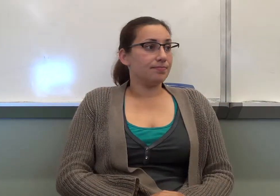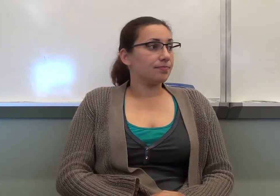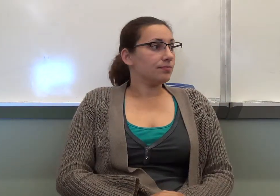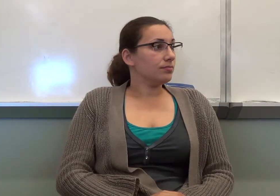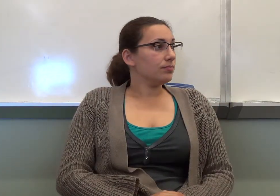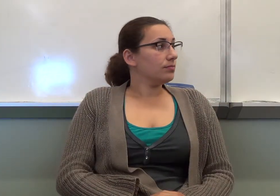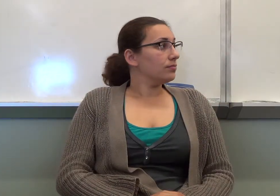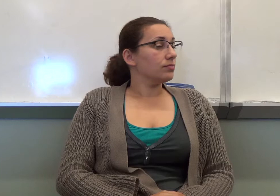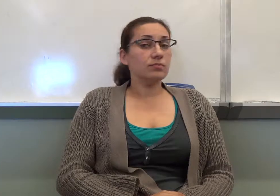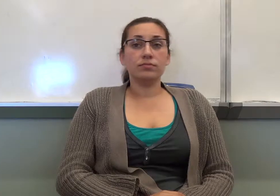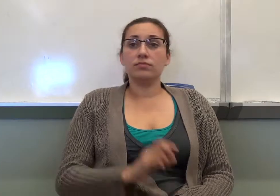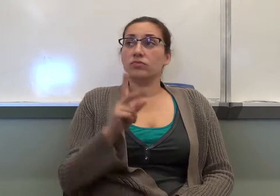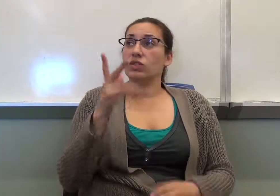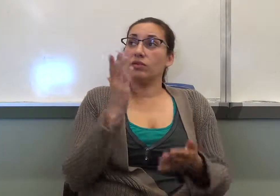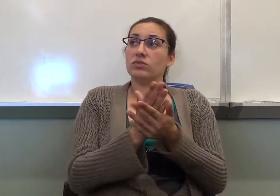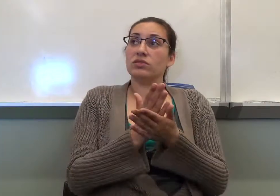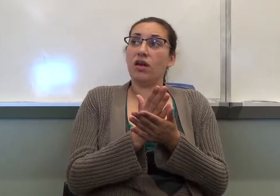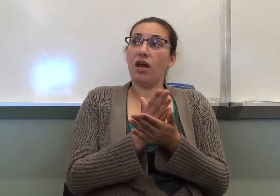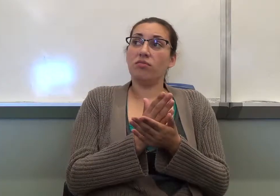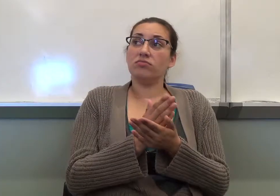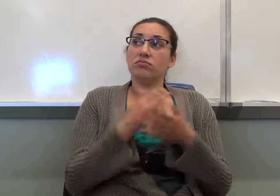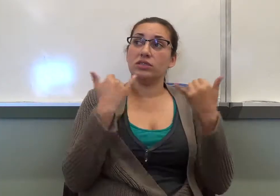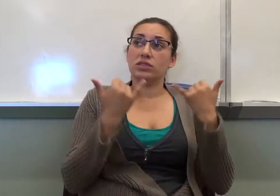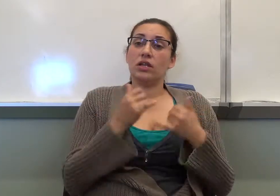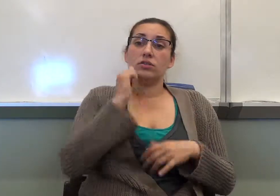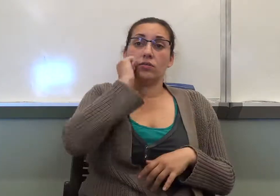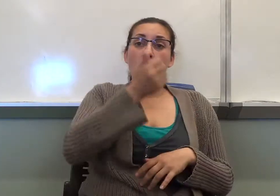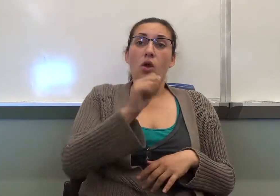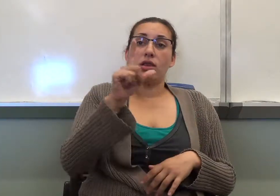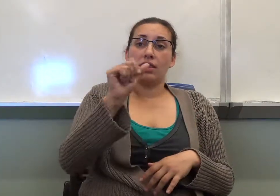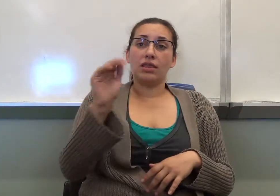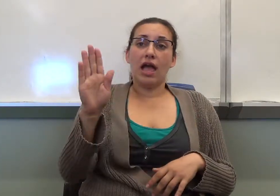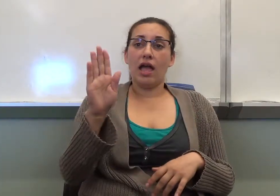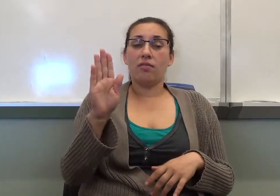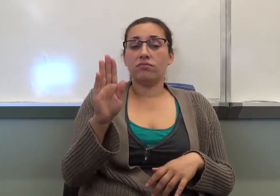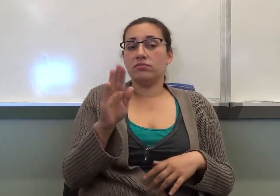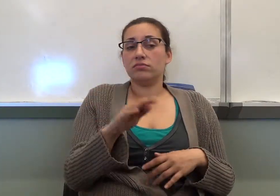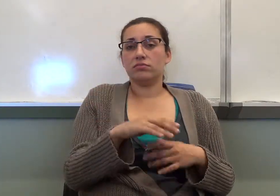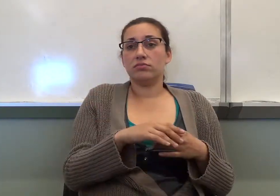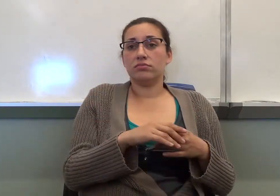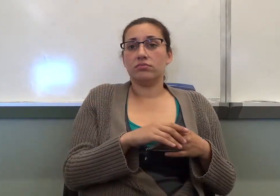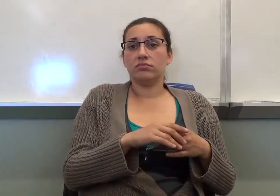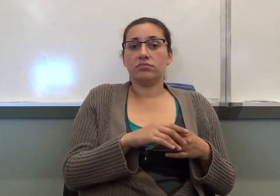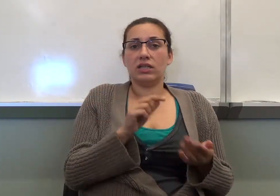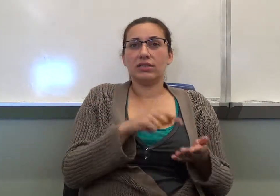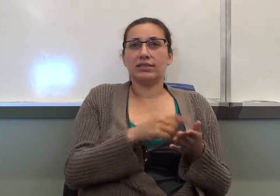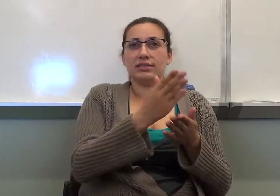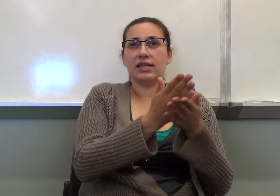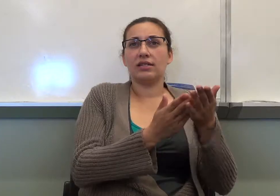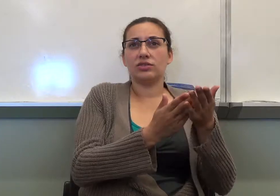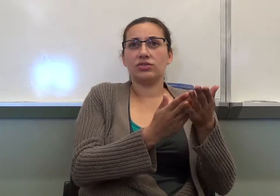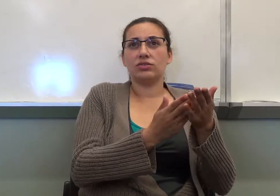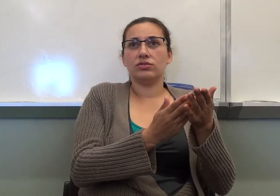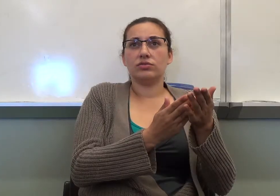that. Okay, we're going to stop here today. Tomorrow we'll have our lab as usual. This is section 8.4.